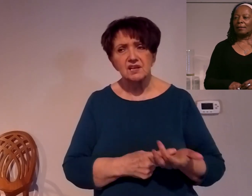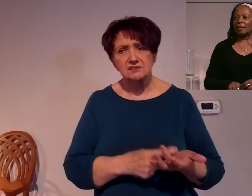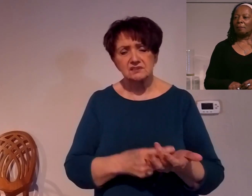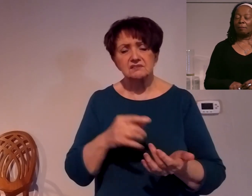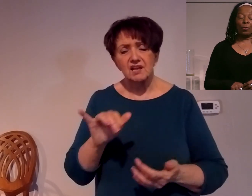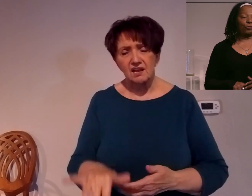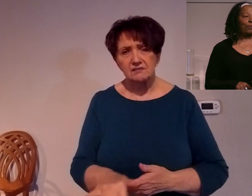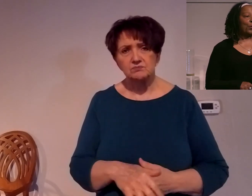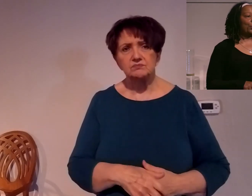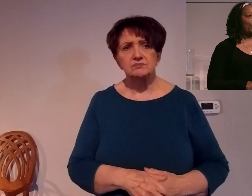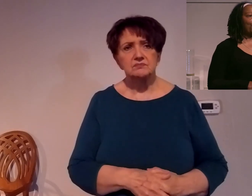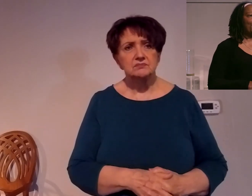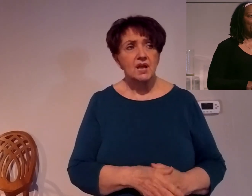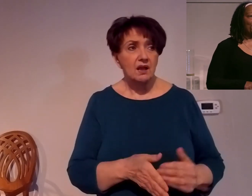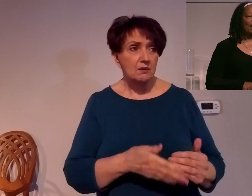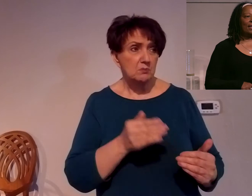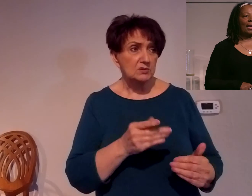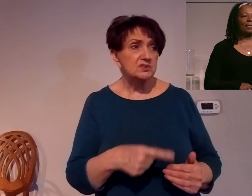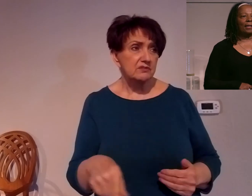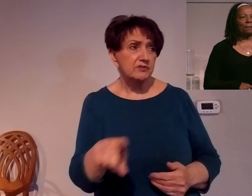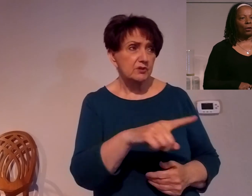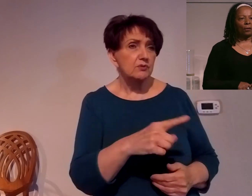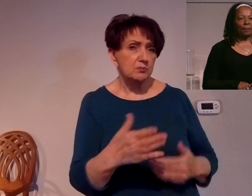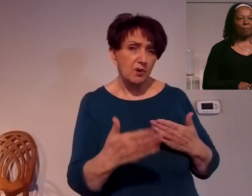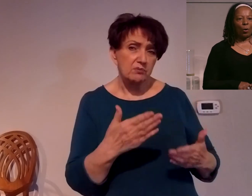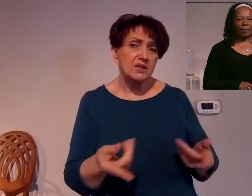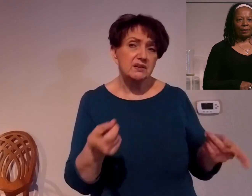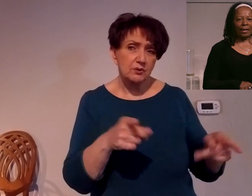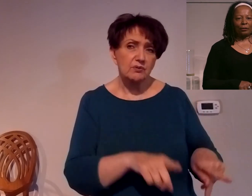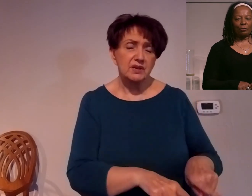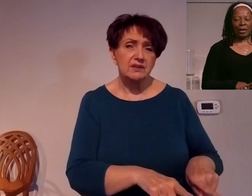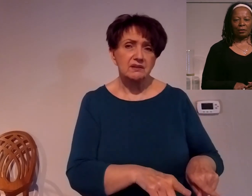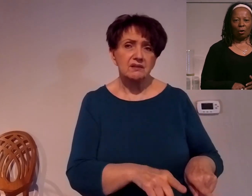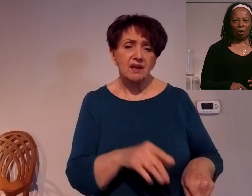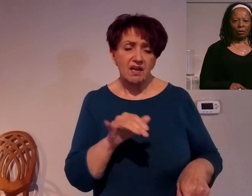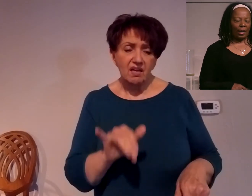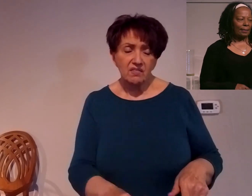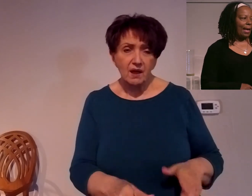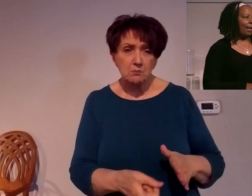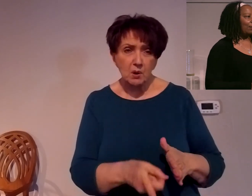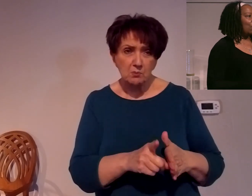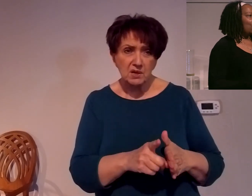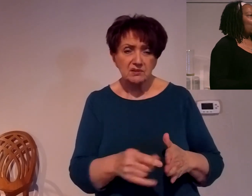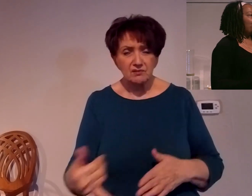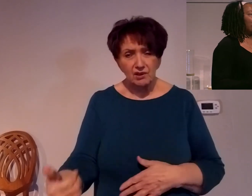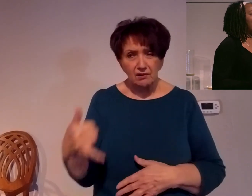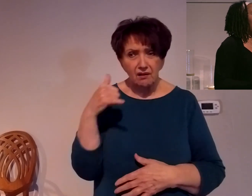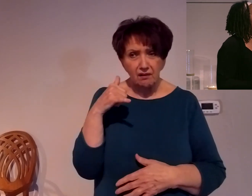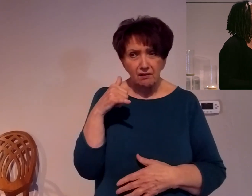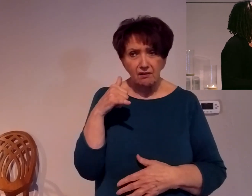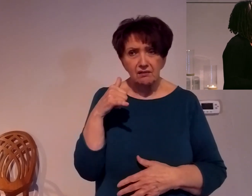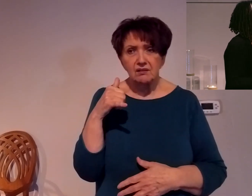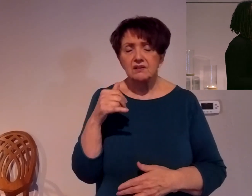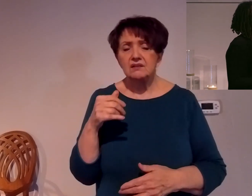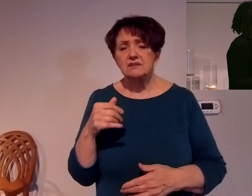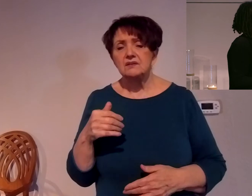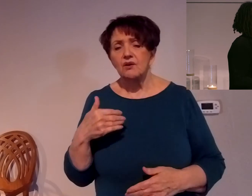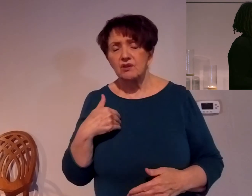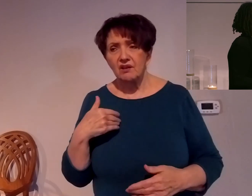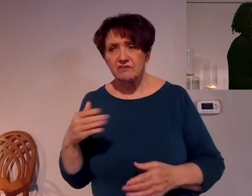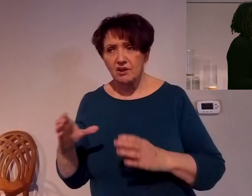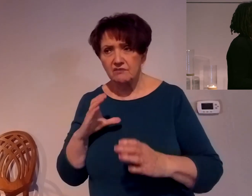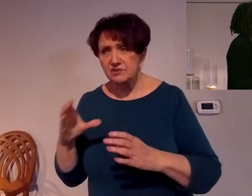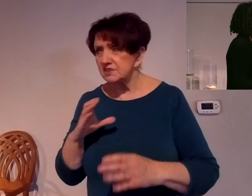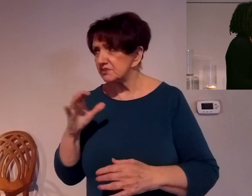And I think most of you would agree with me that in the moment that you get a call like that, or you're in a conversation like